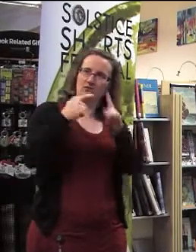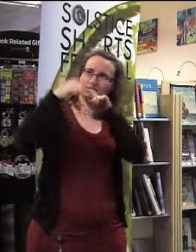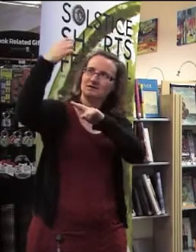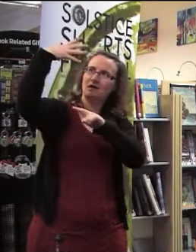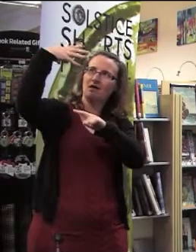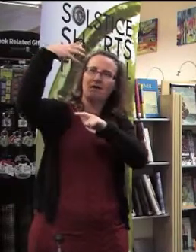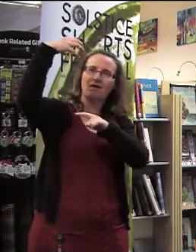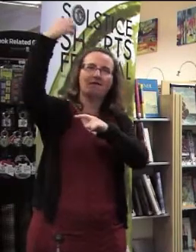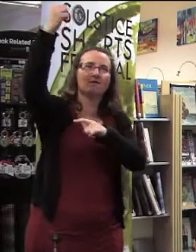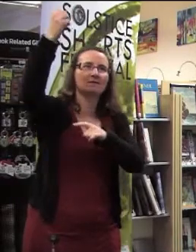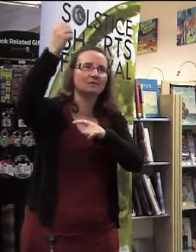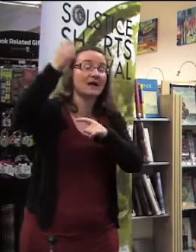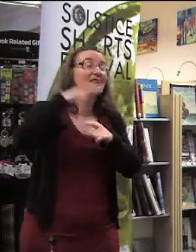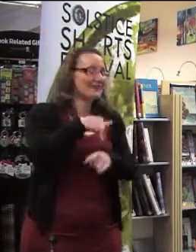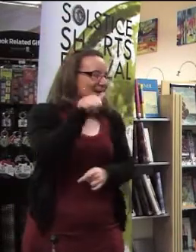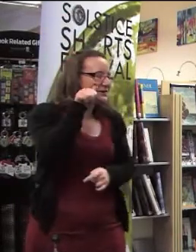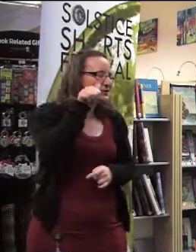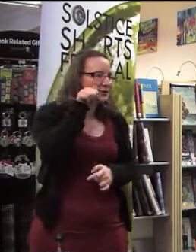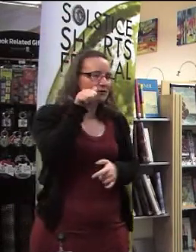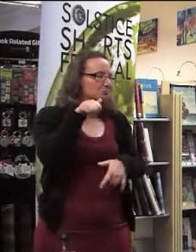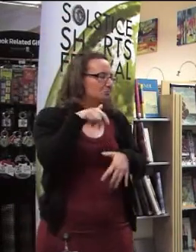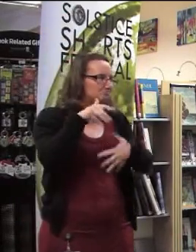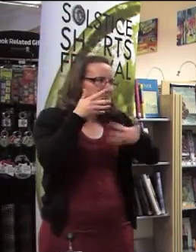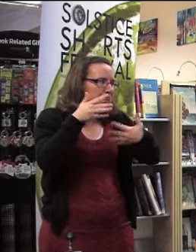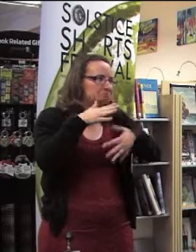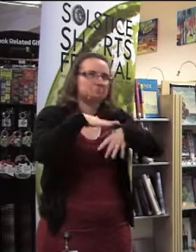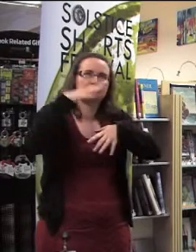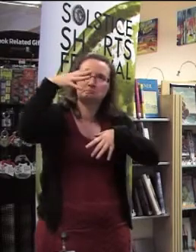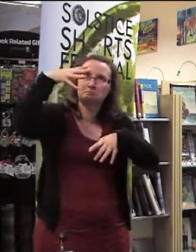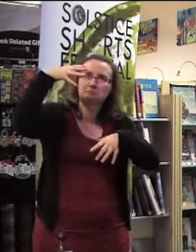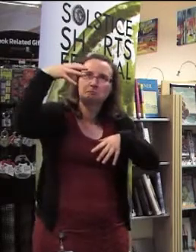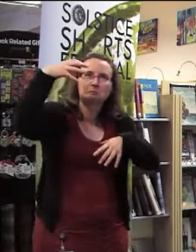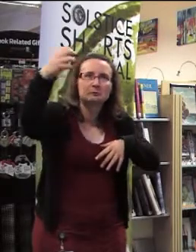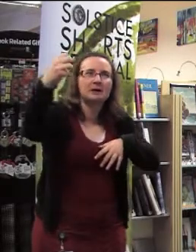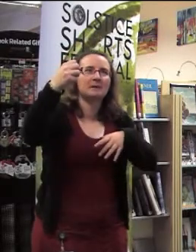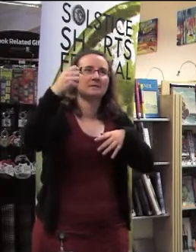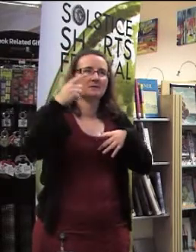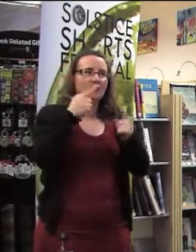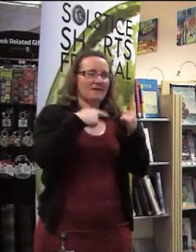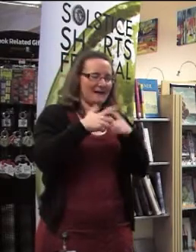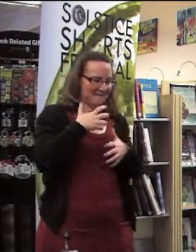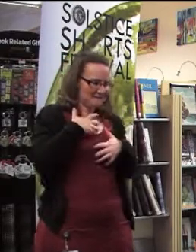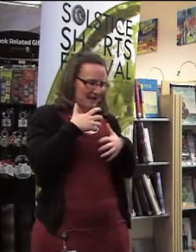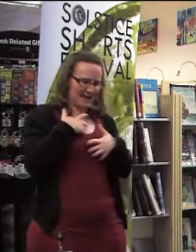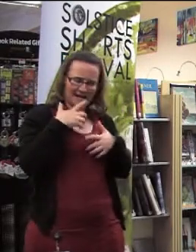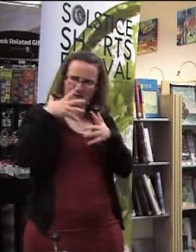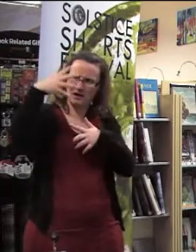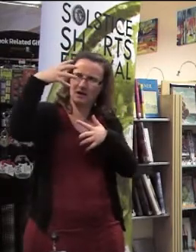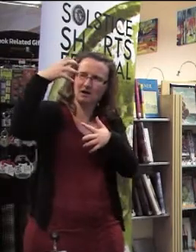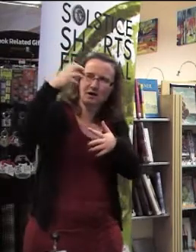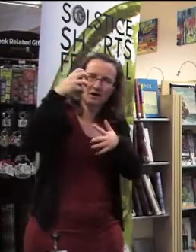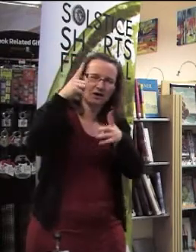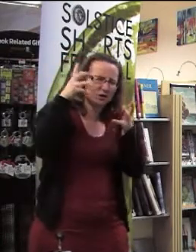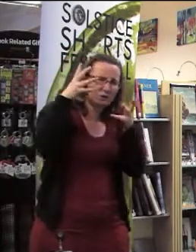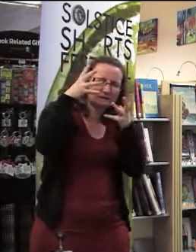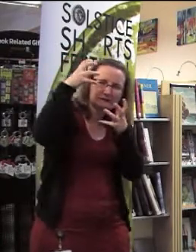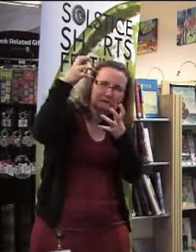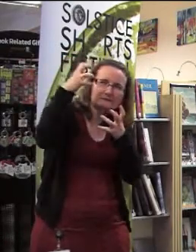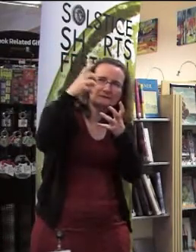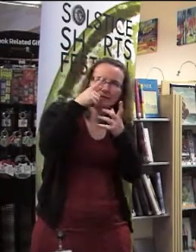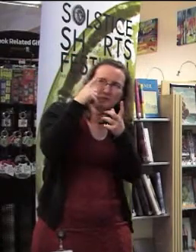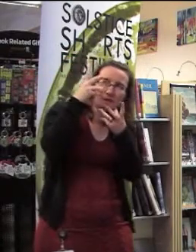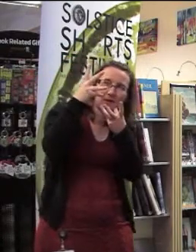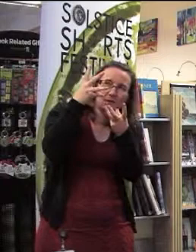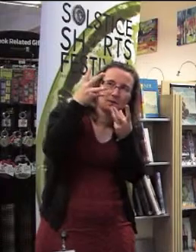how momentary its absence, the fear of times when the light is so dim it might almost have been extinguished.